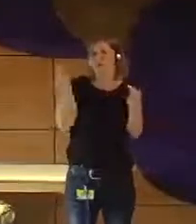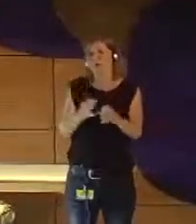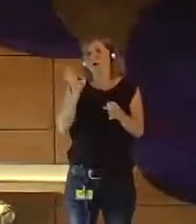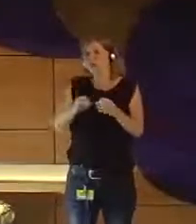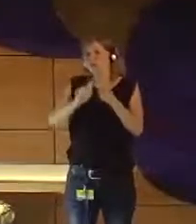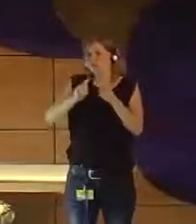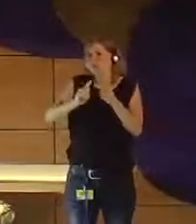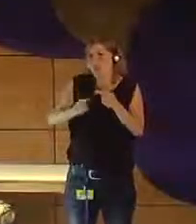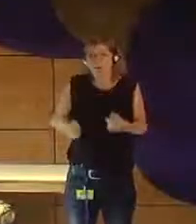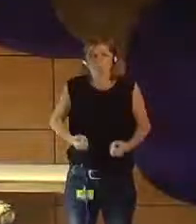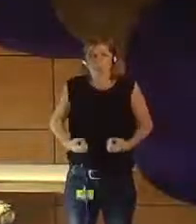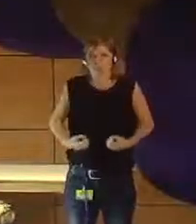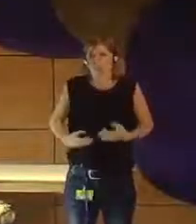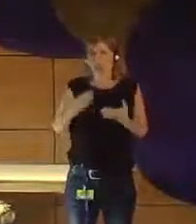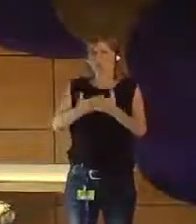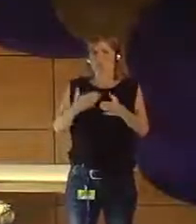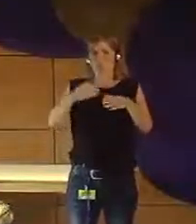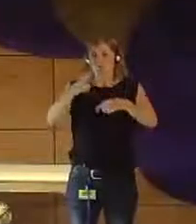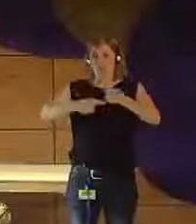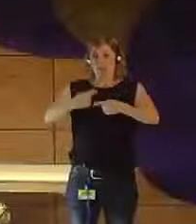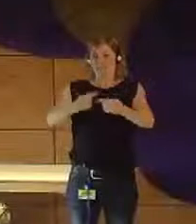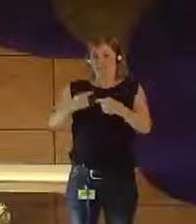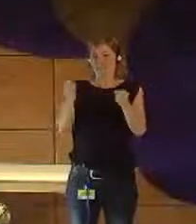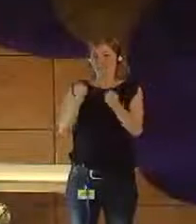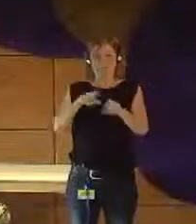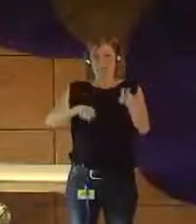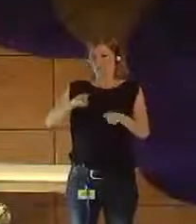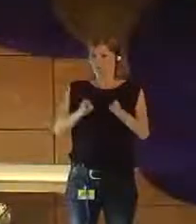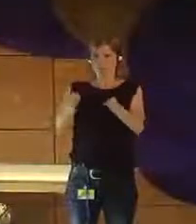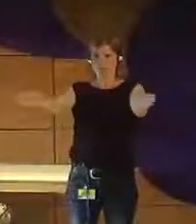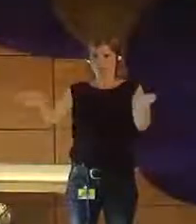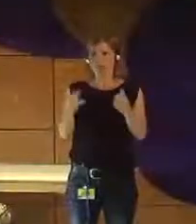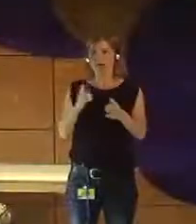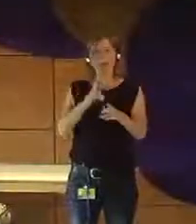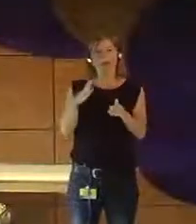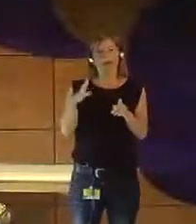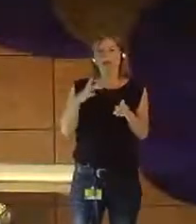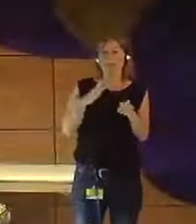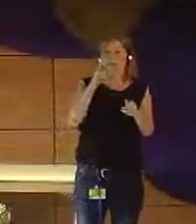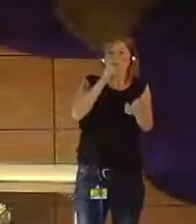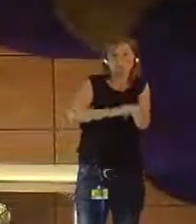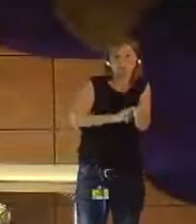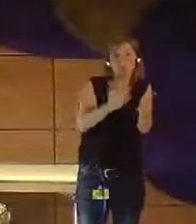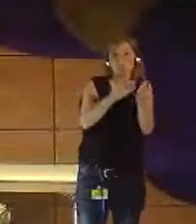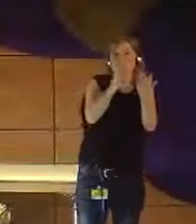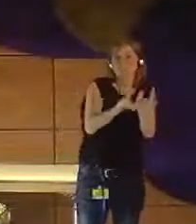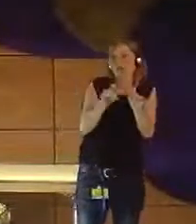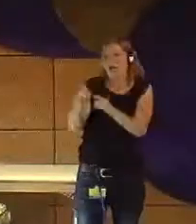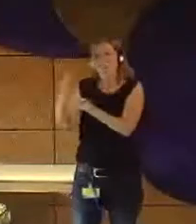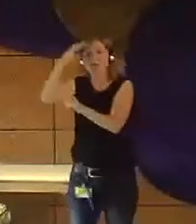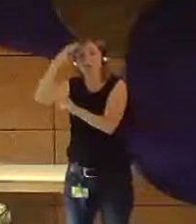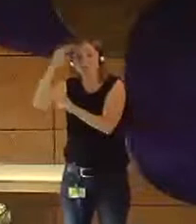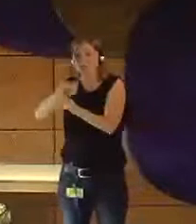production of it. So with the girls, you're stimulating what they already have. In the boys, you're stimulating them to